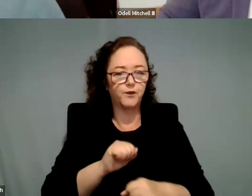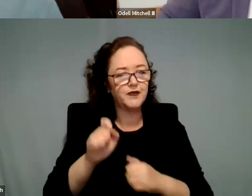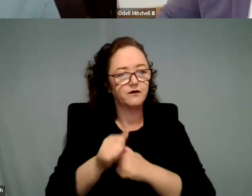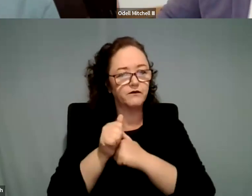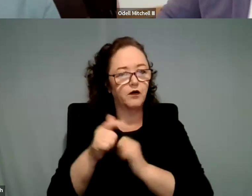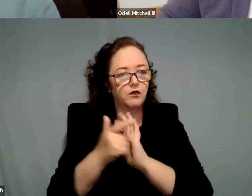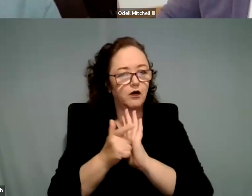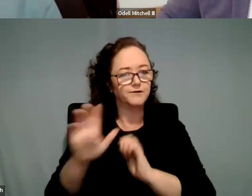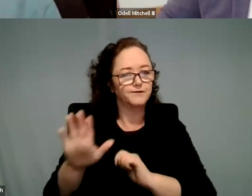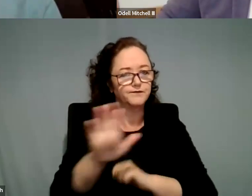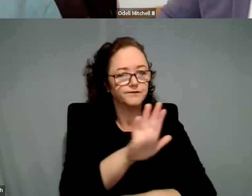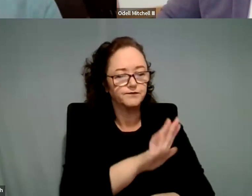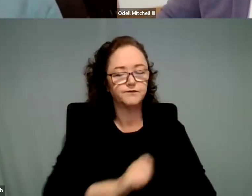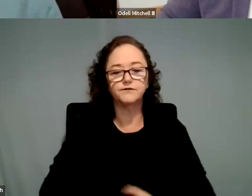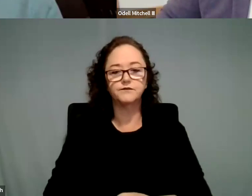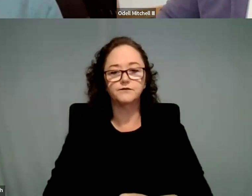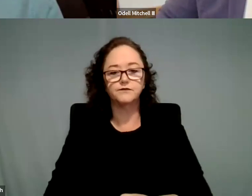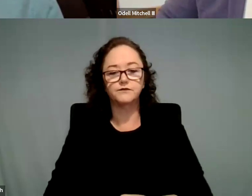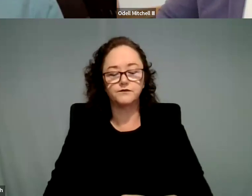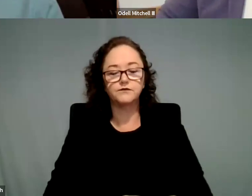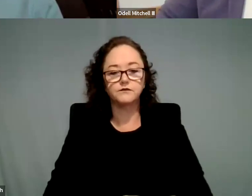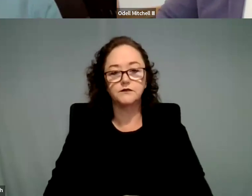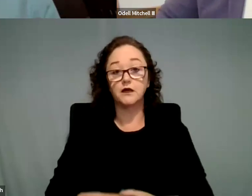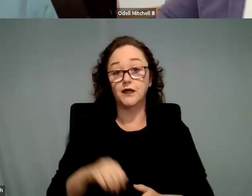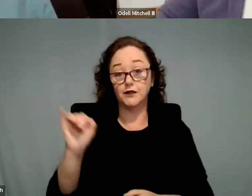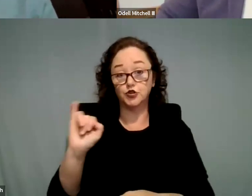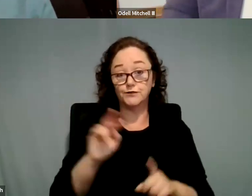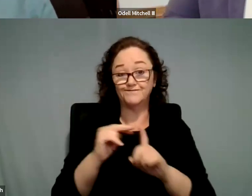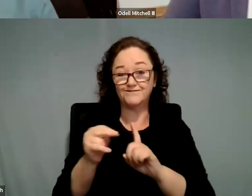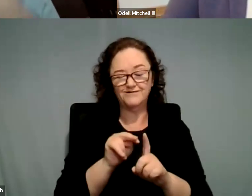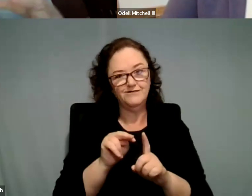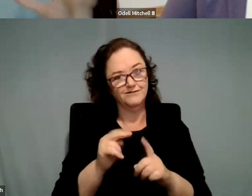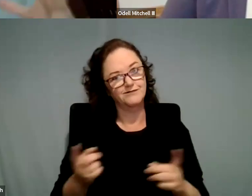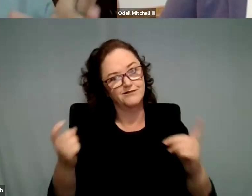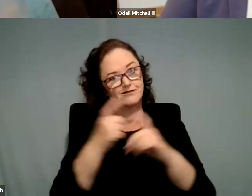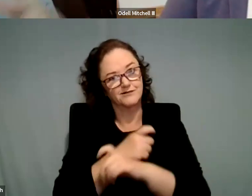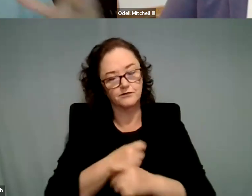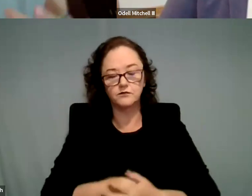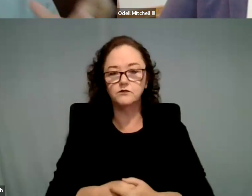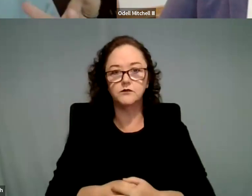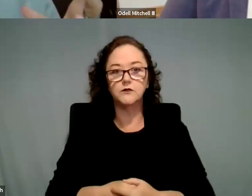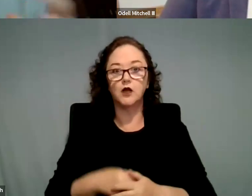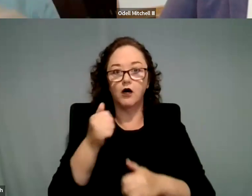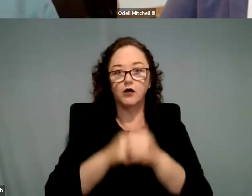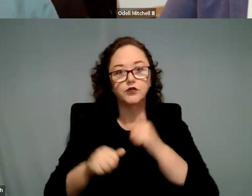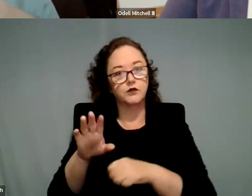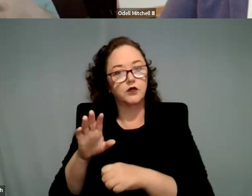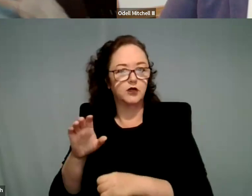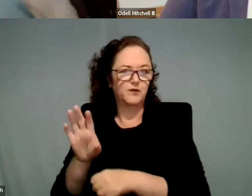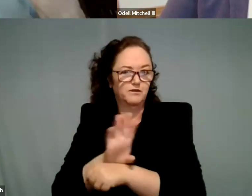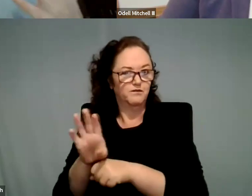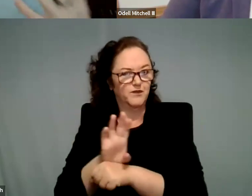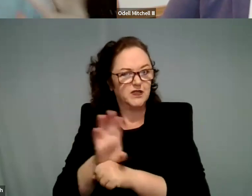From an insurance standpoint, it's complicated. So under business insurance policies, commercial insurance